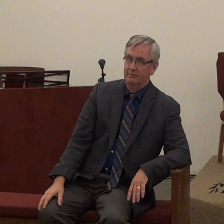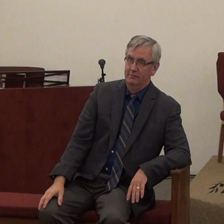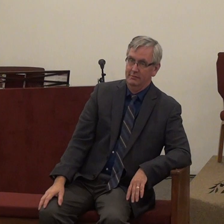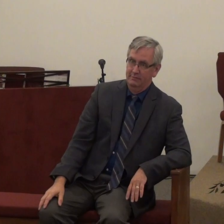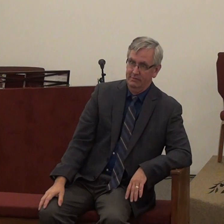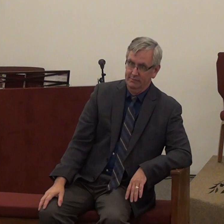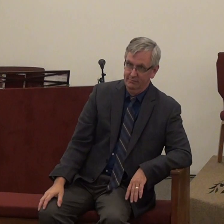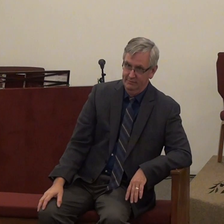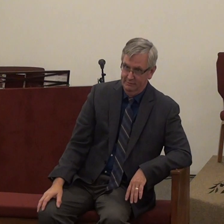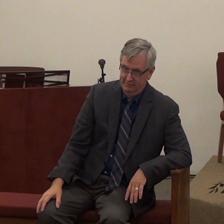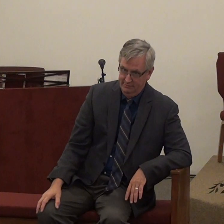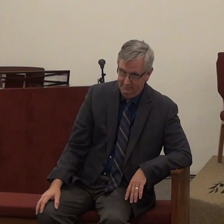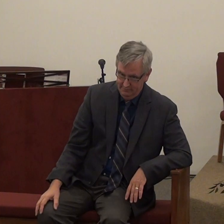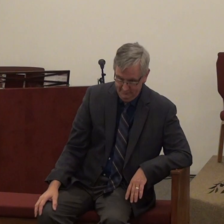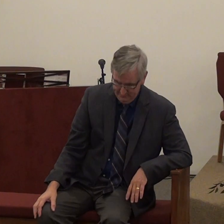and you start falling asleep.